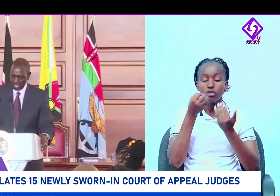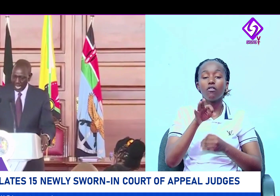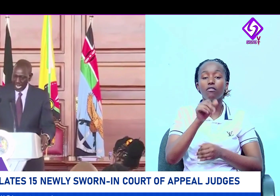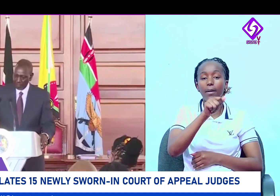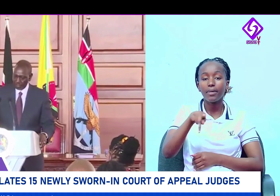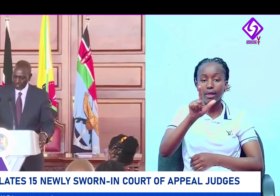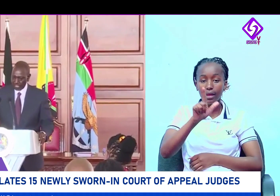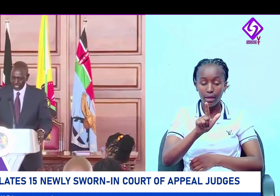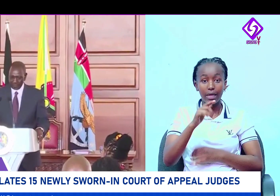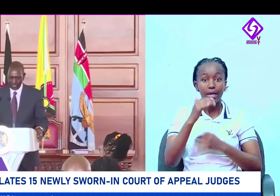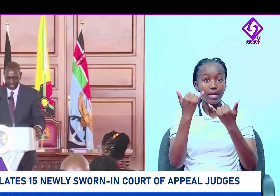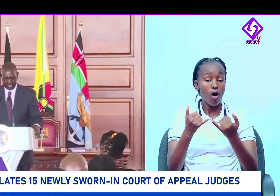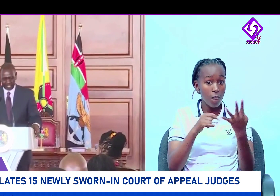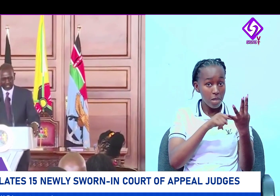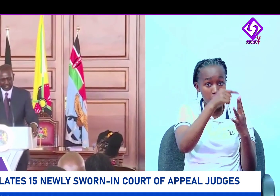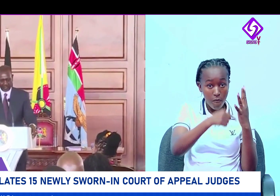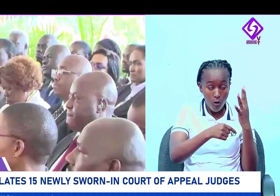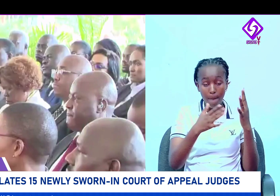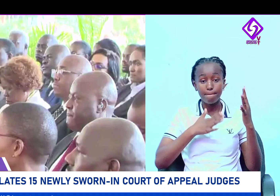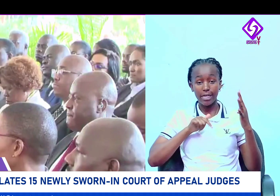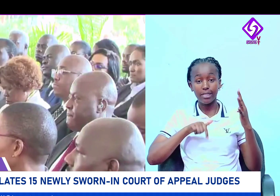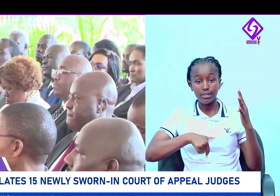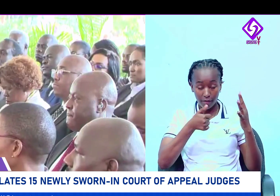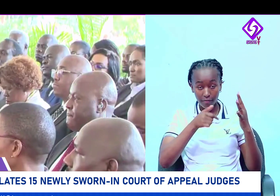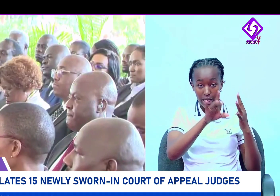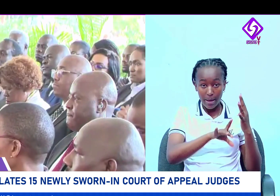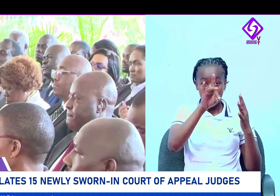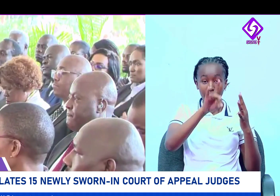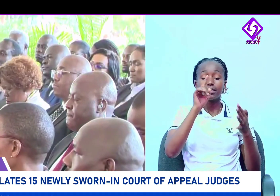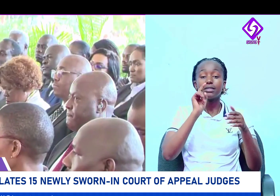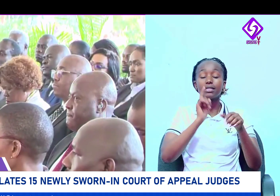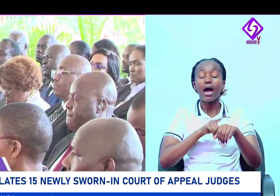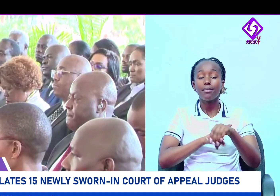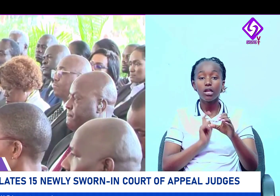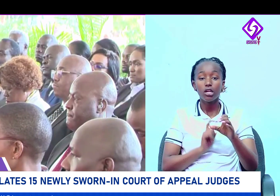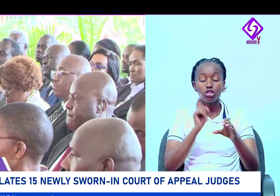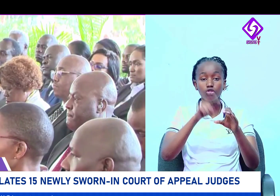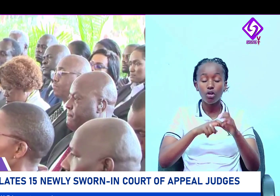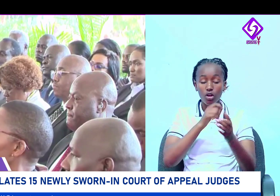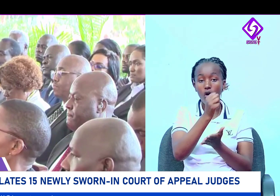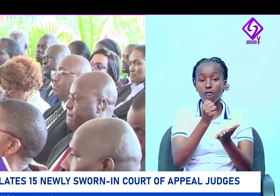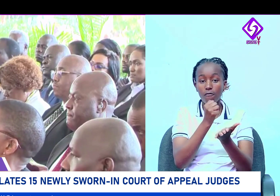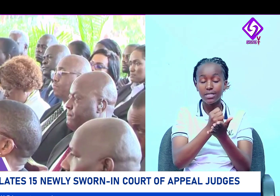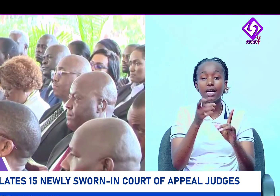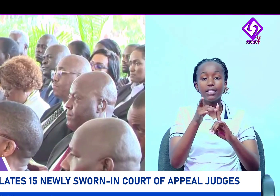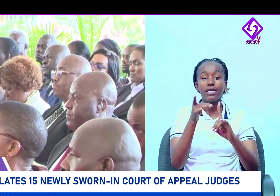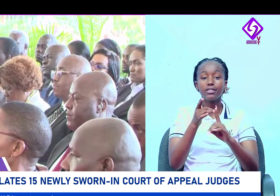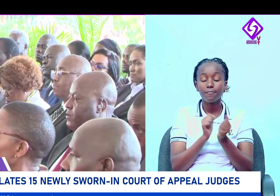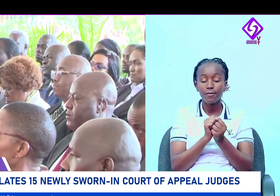I appointed immediately upon assuming office on the 15th of September